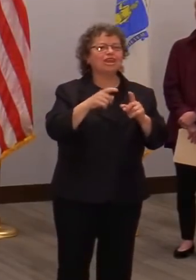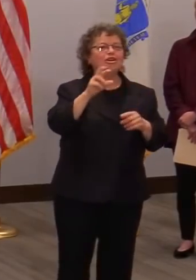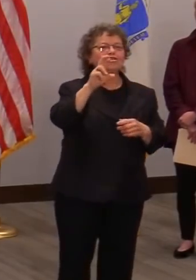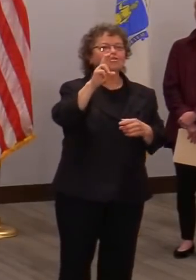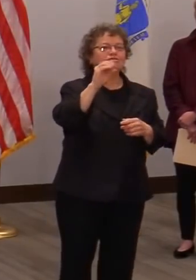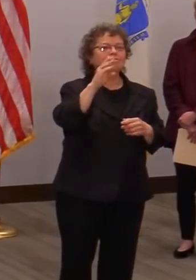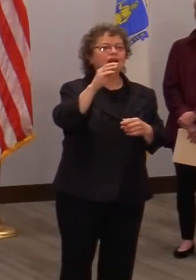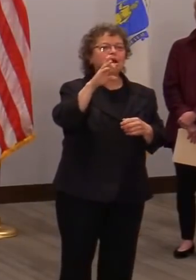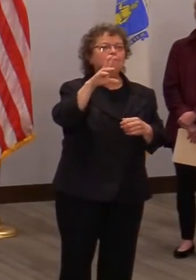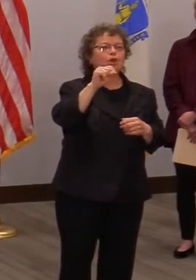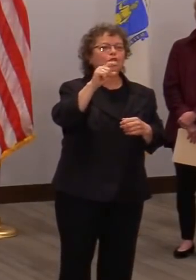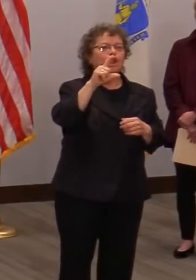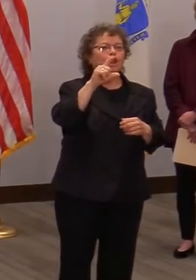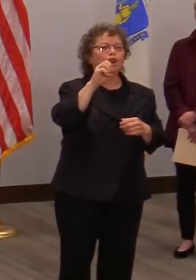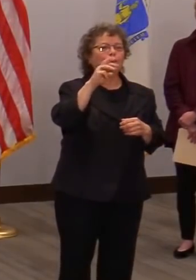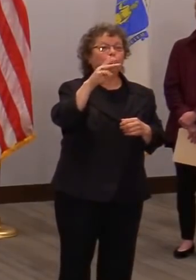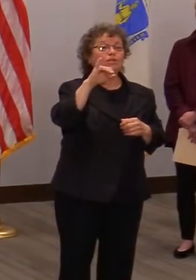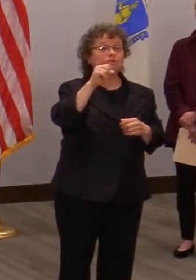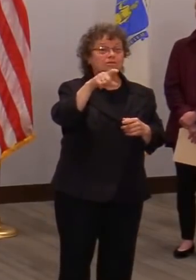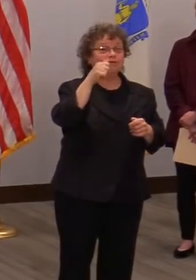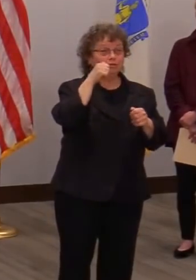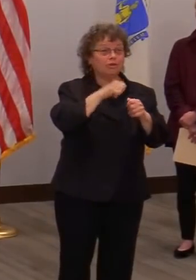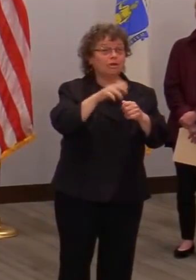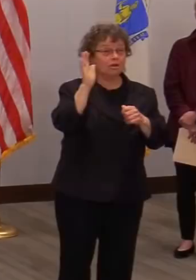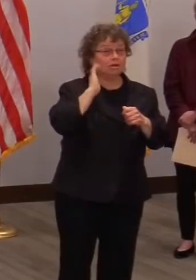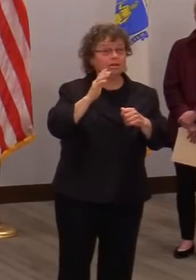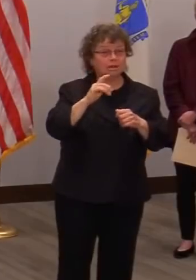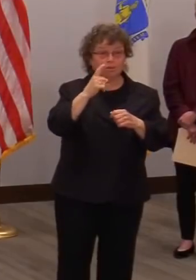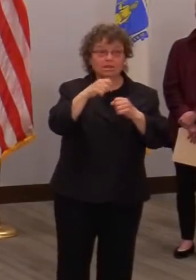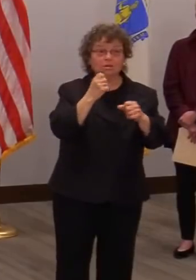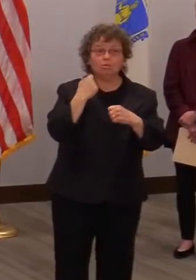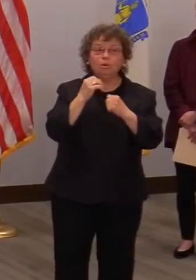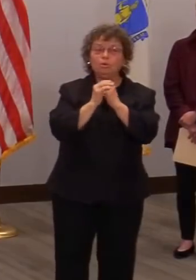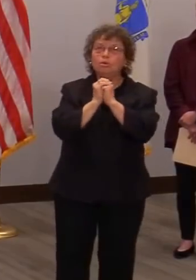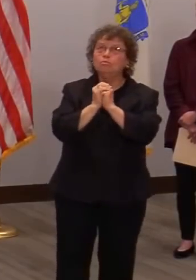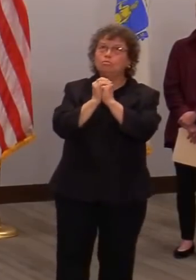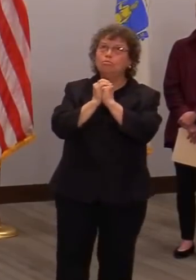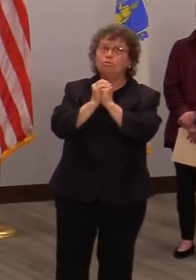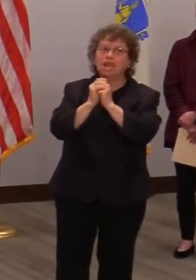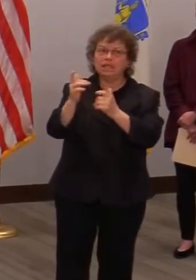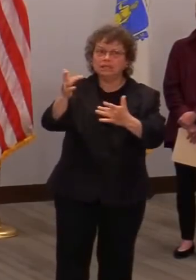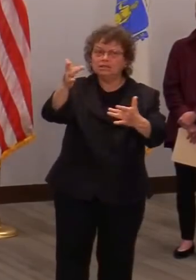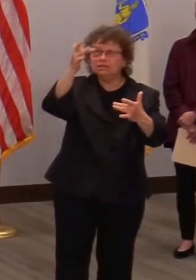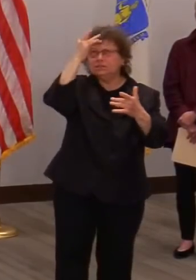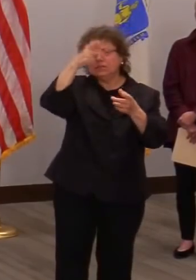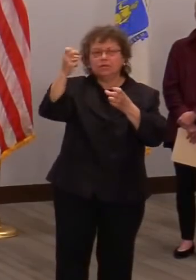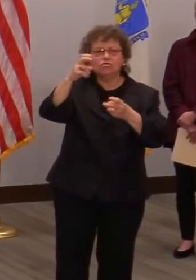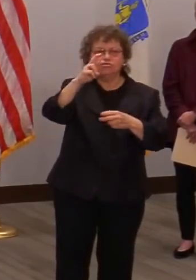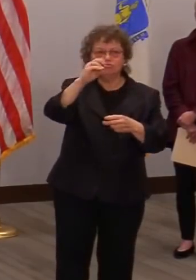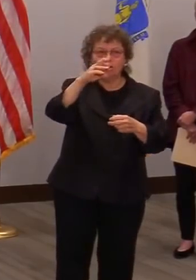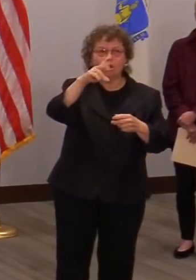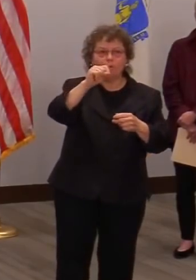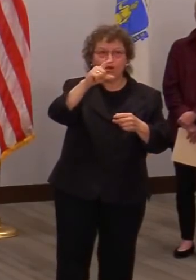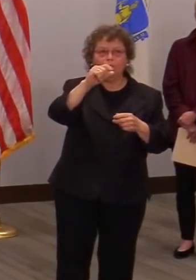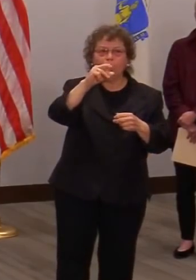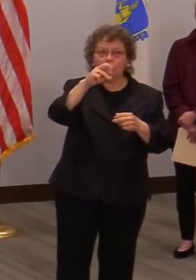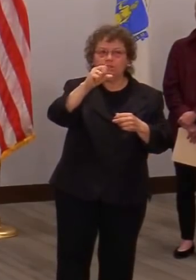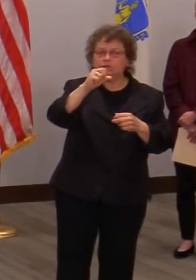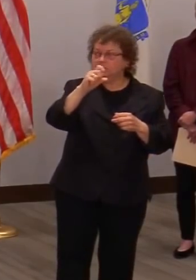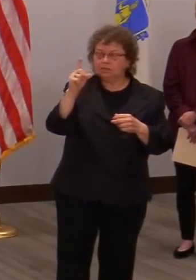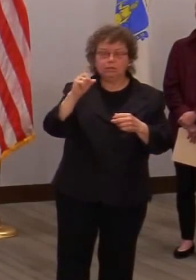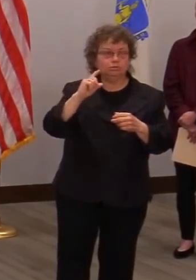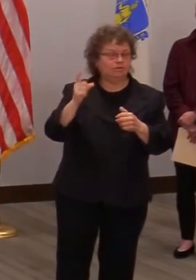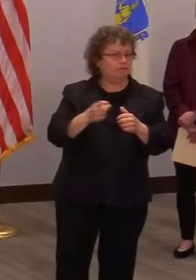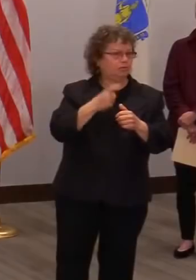if many of you recall, we were all praying for him about a year ago. He was probably one of the first cases that I knew